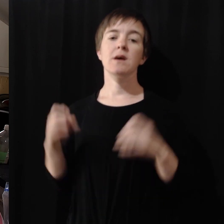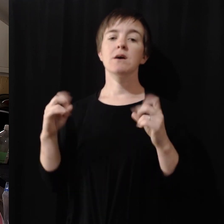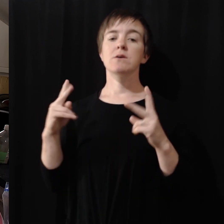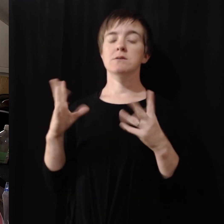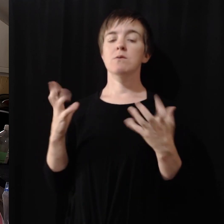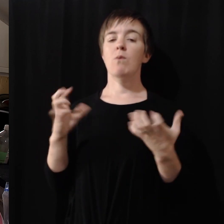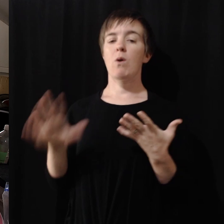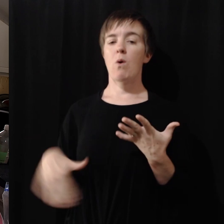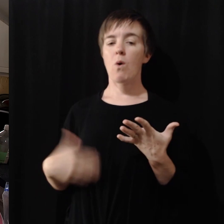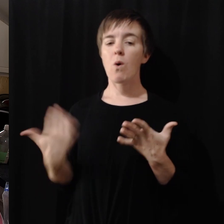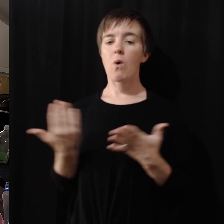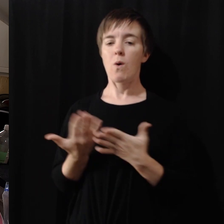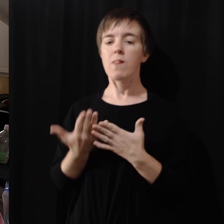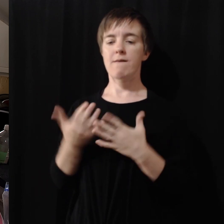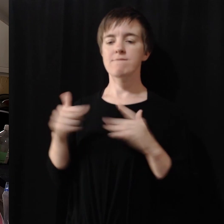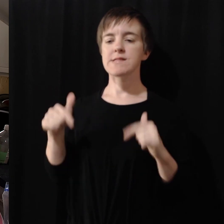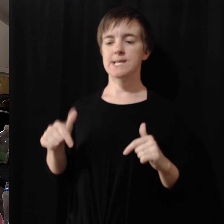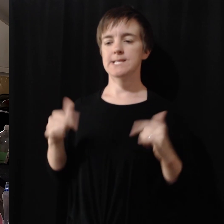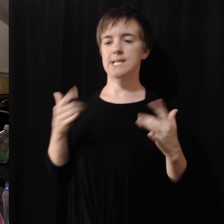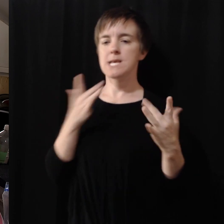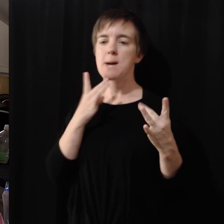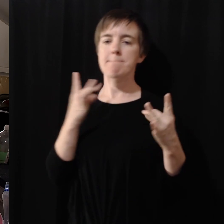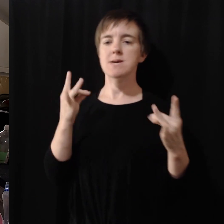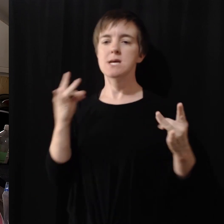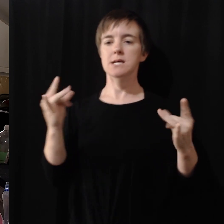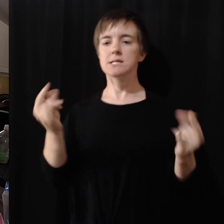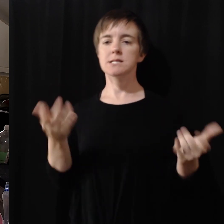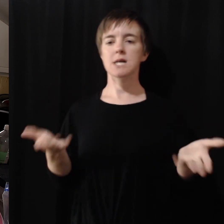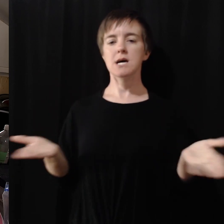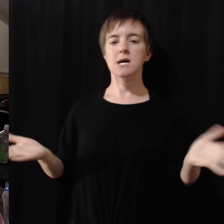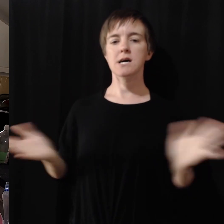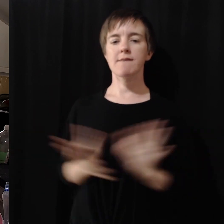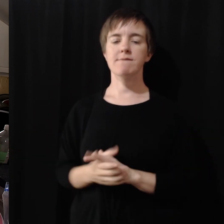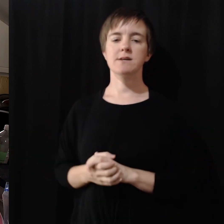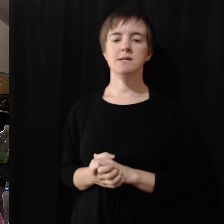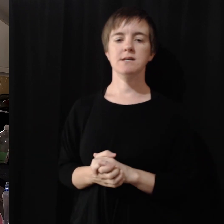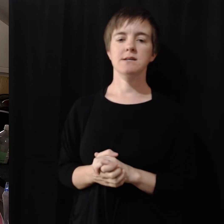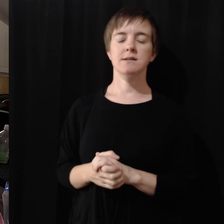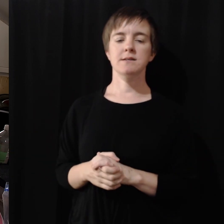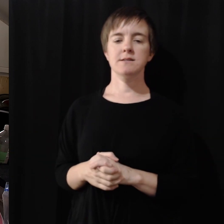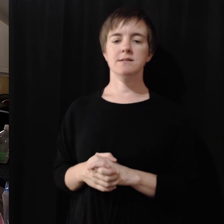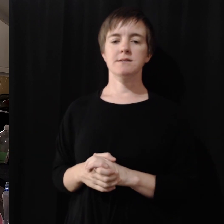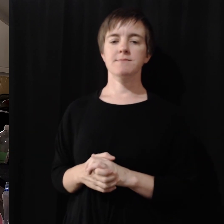Okay, so we want to get all of this yummy stuff.